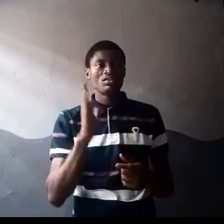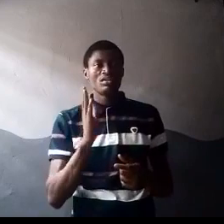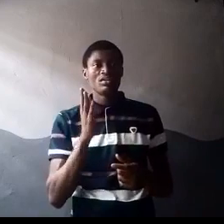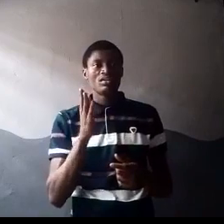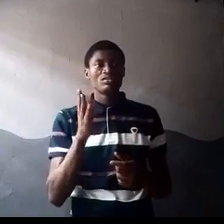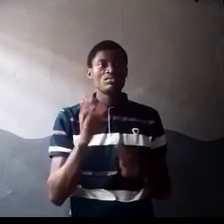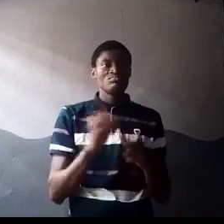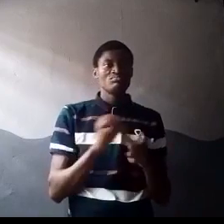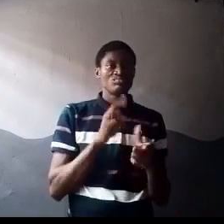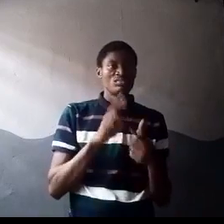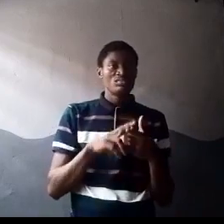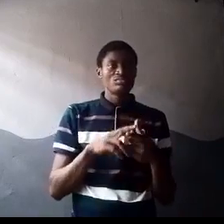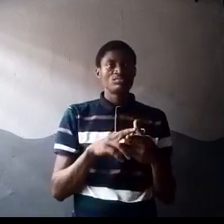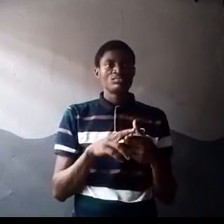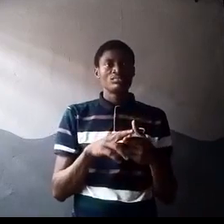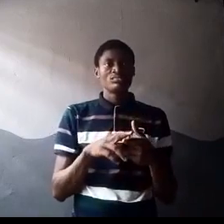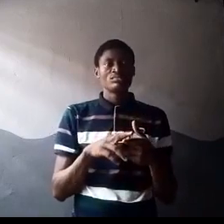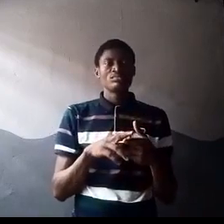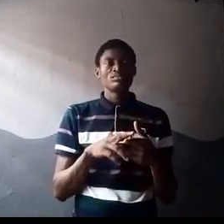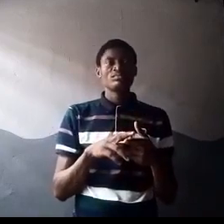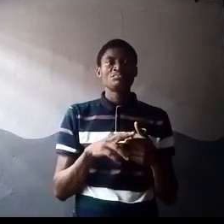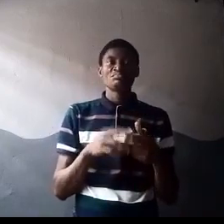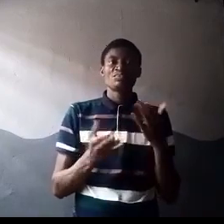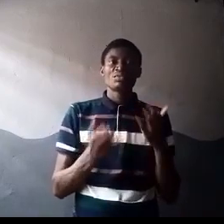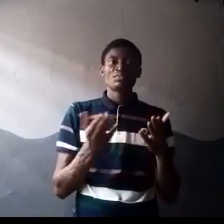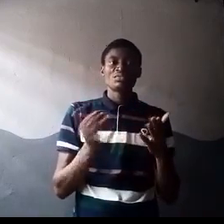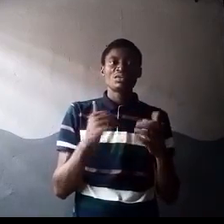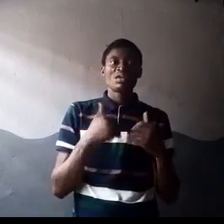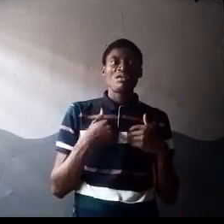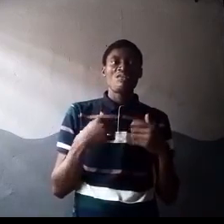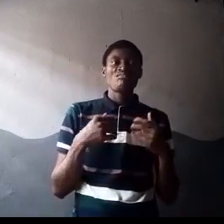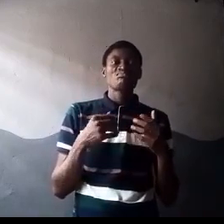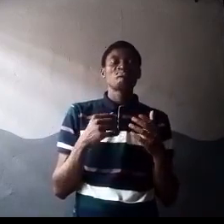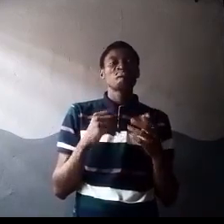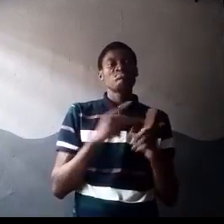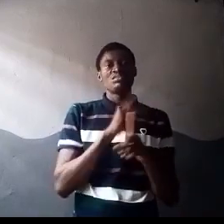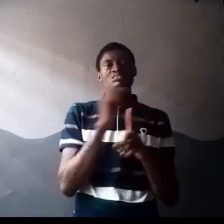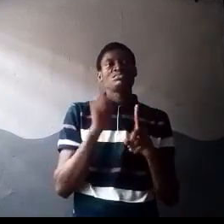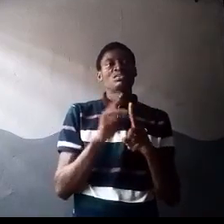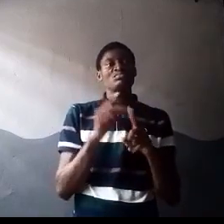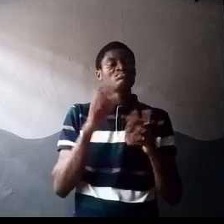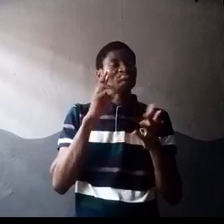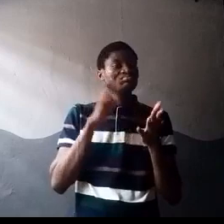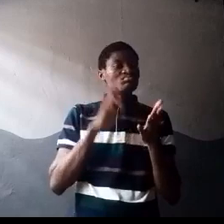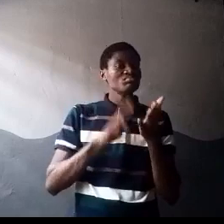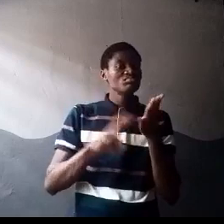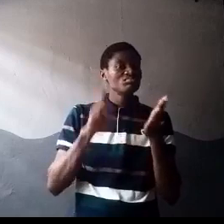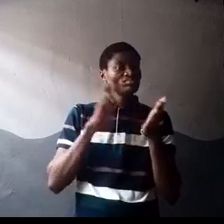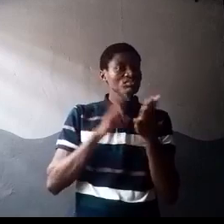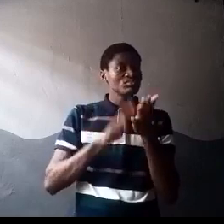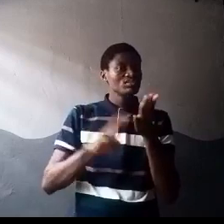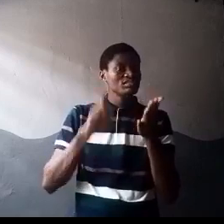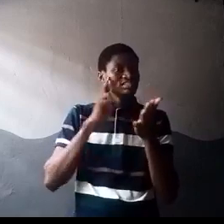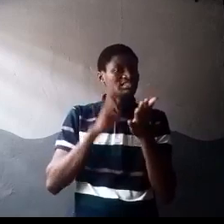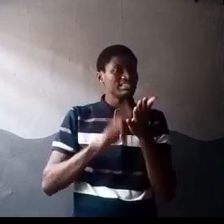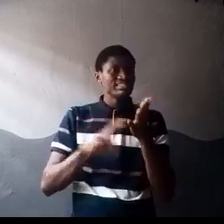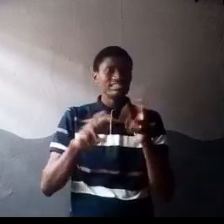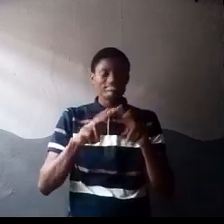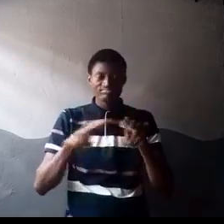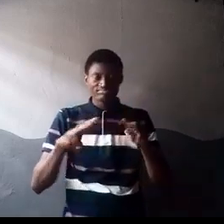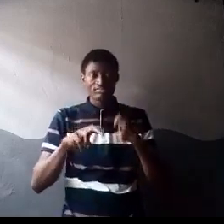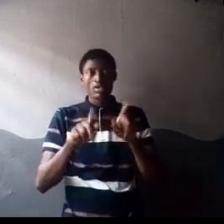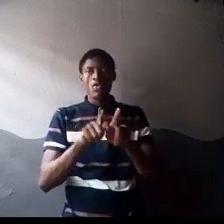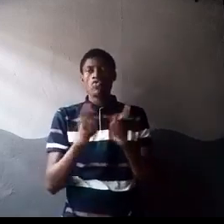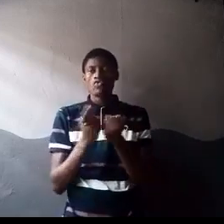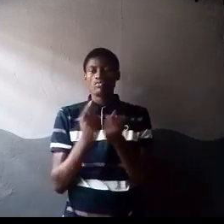Are there particular research groups that is going to help you to get to where you're going? Are there